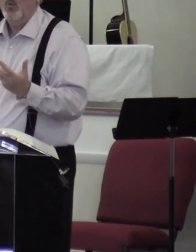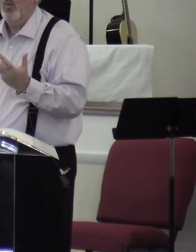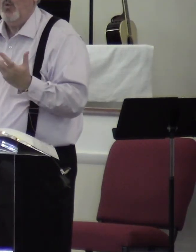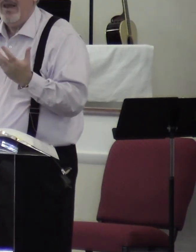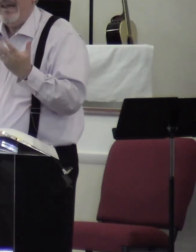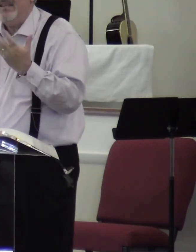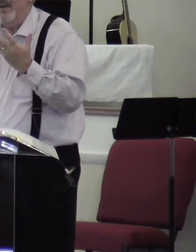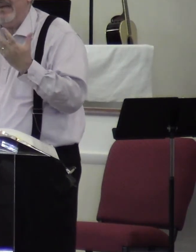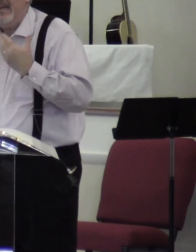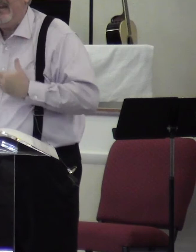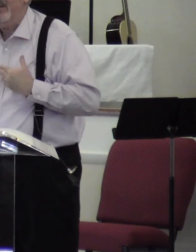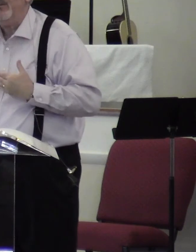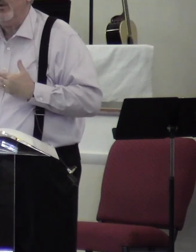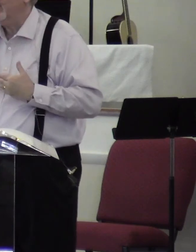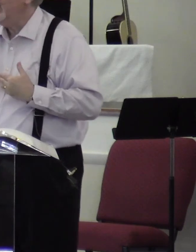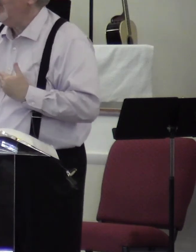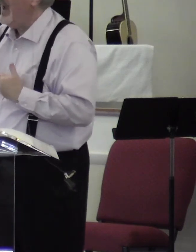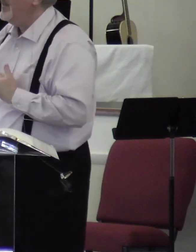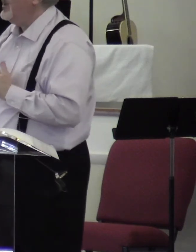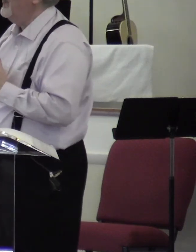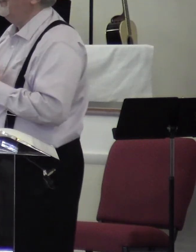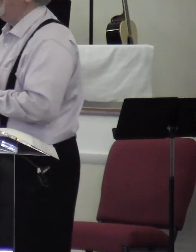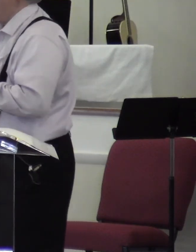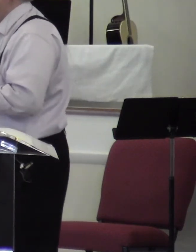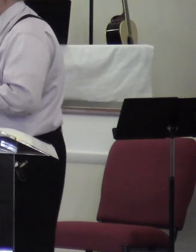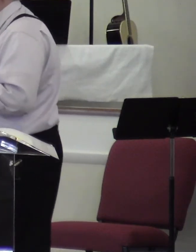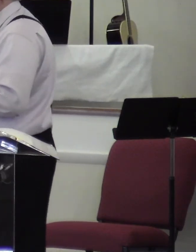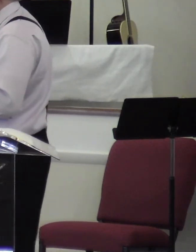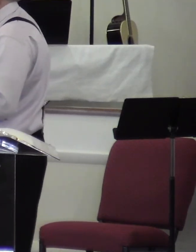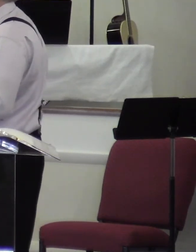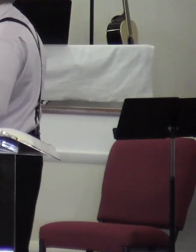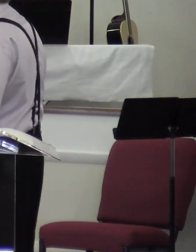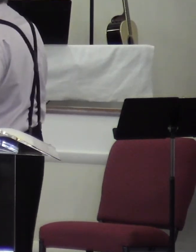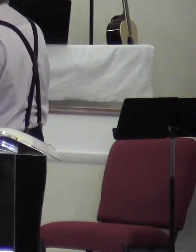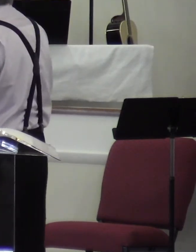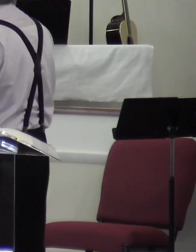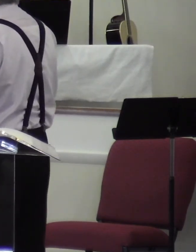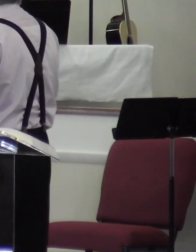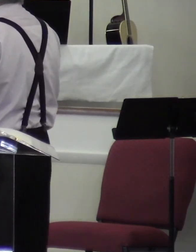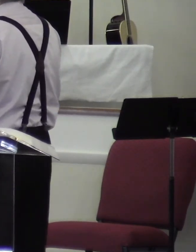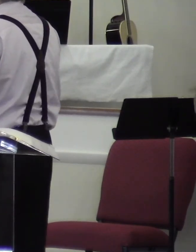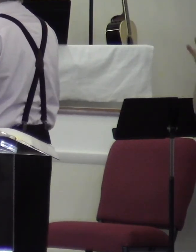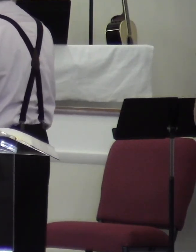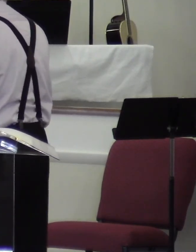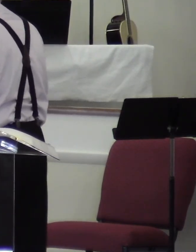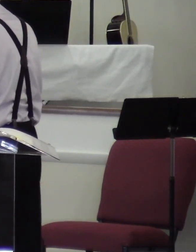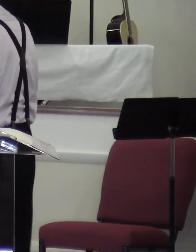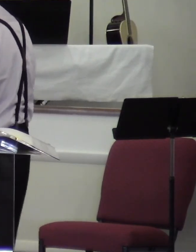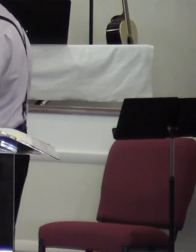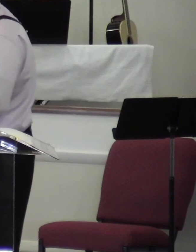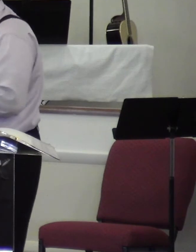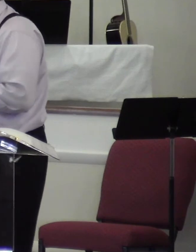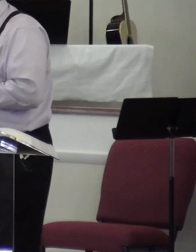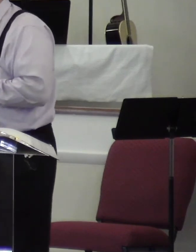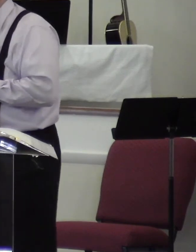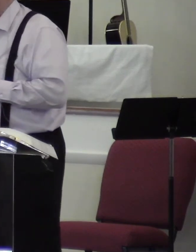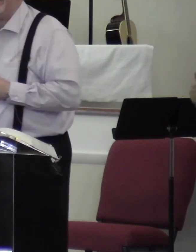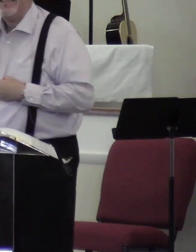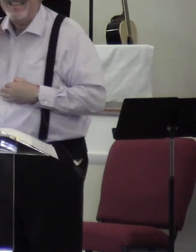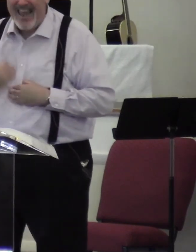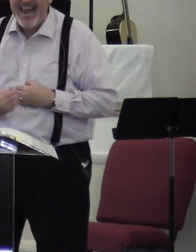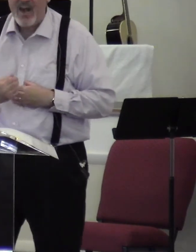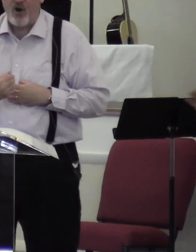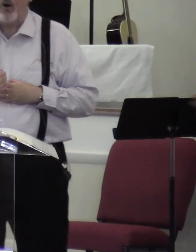So it has been given to us. You don't have to go find it. When you're born again, you are filled with the Spirit of God.